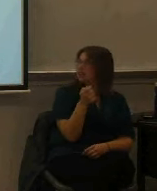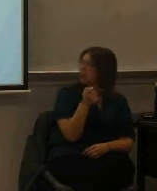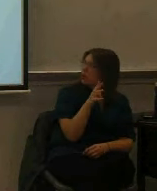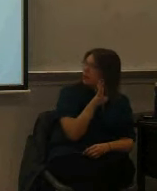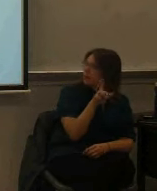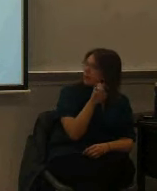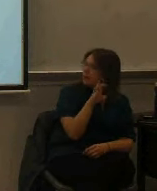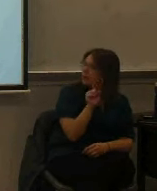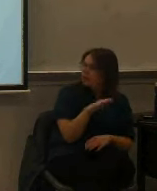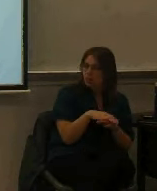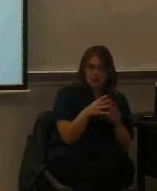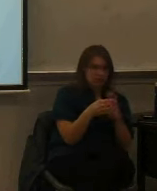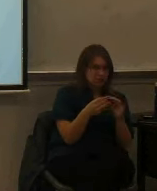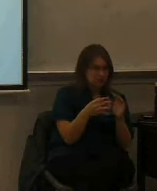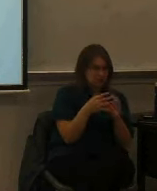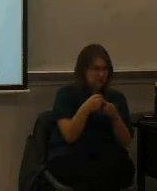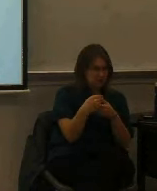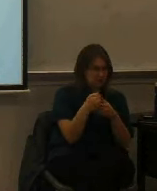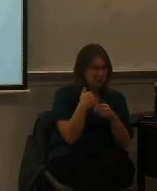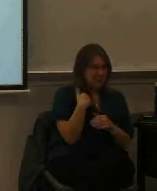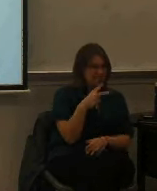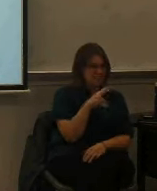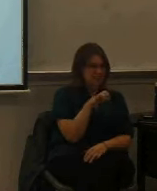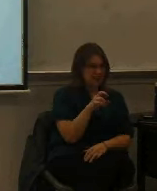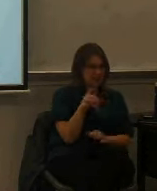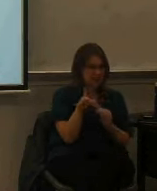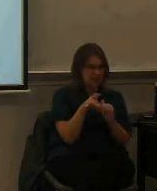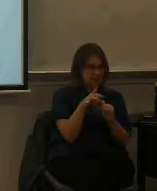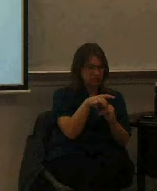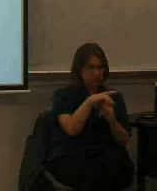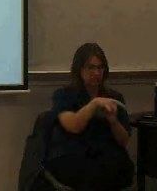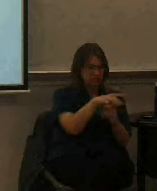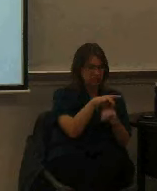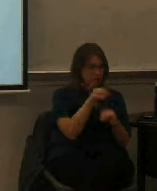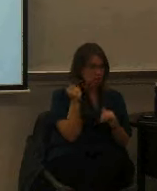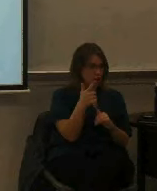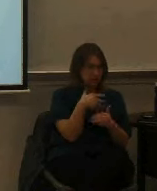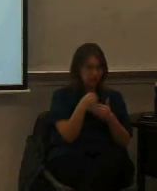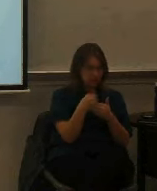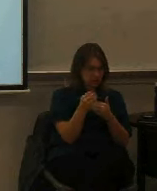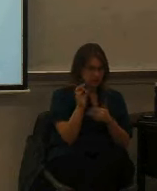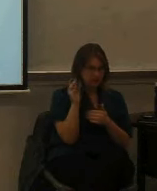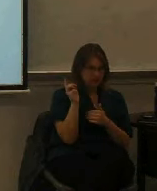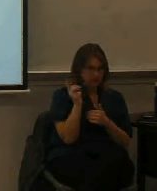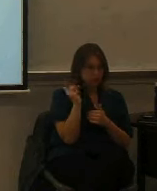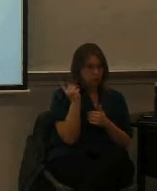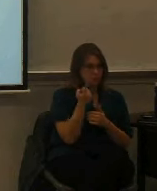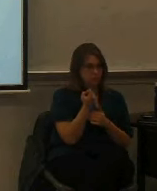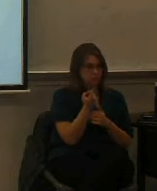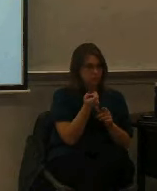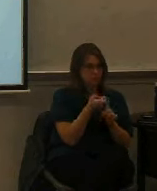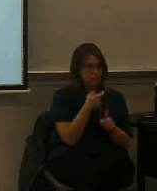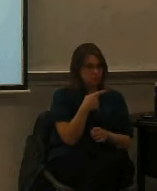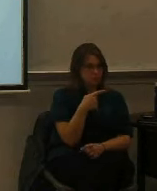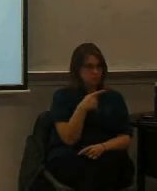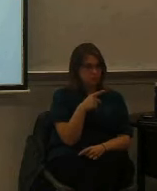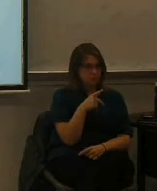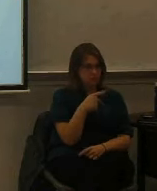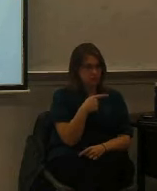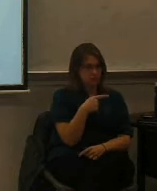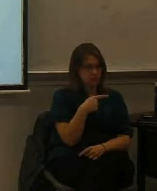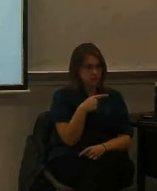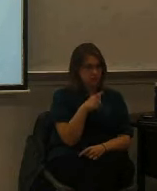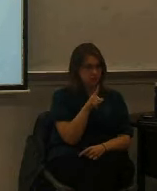There's viruses attached all over the outside of this bacterium, and it's one from a plankton in a